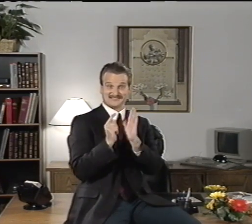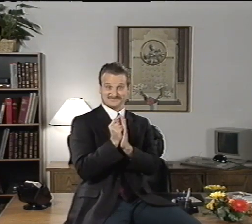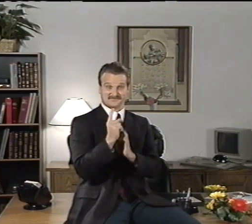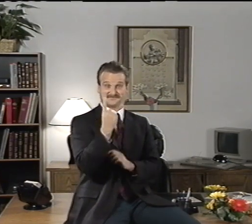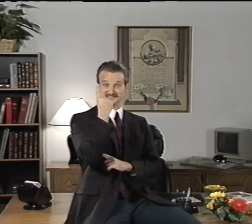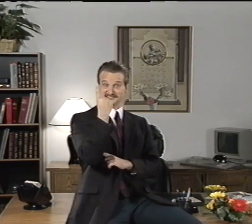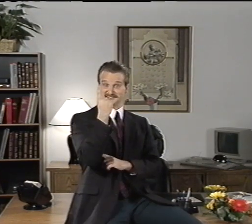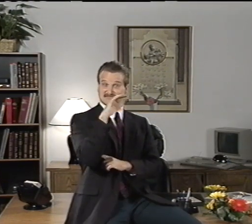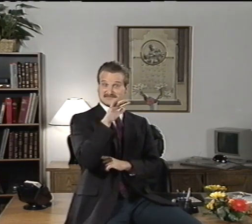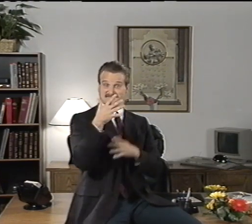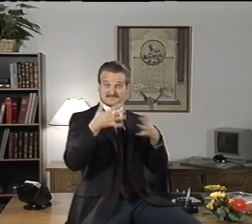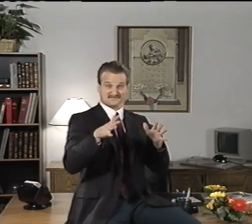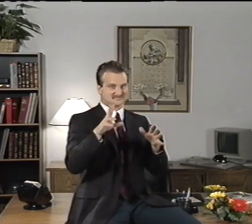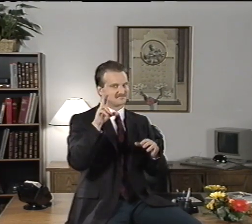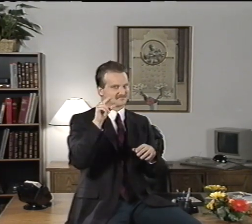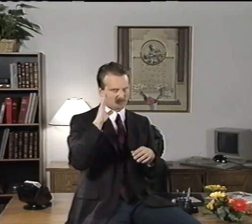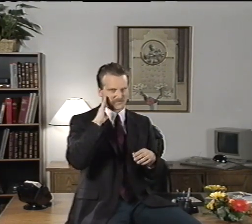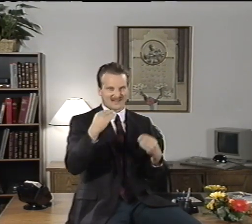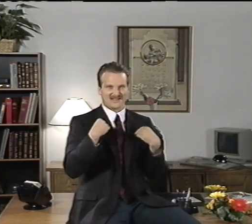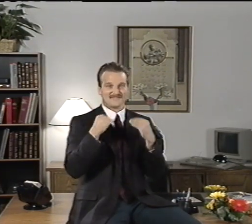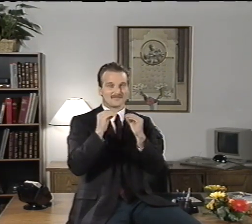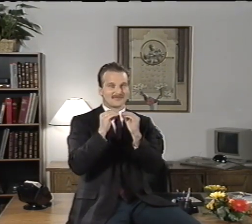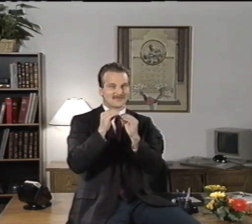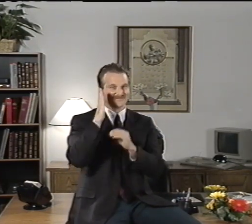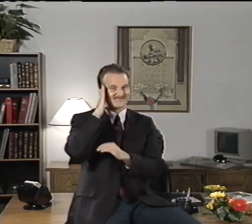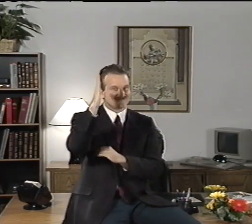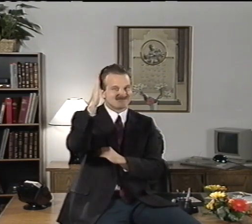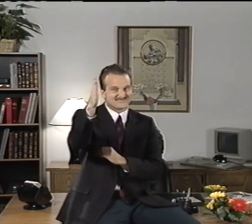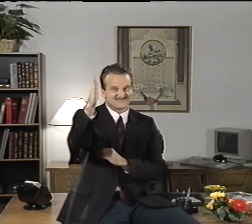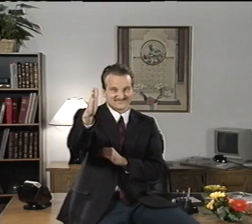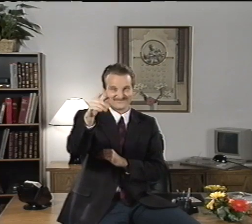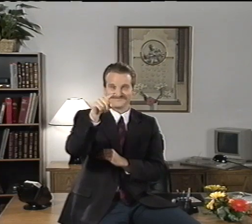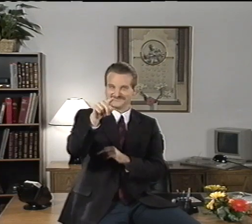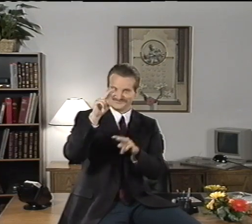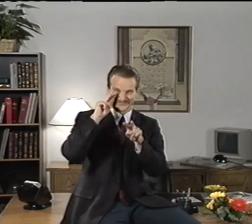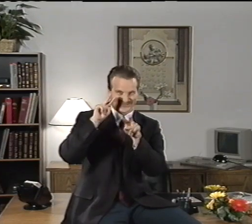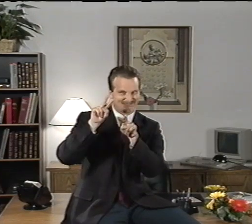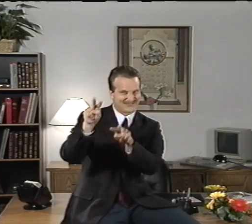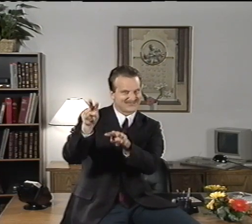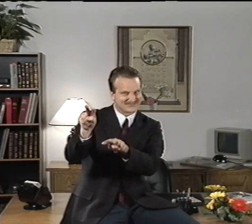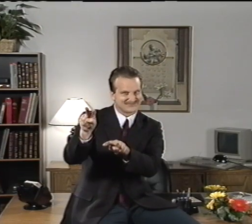This videotape is the first of a series. Watch for more to come.